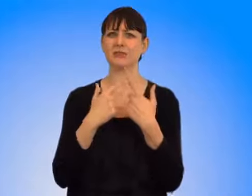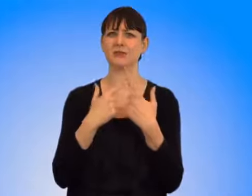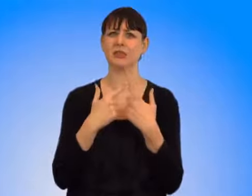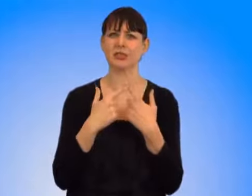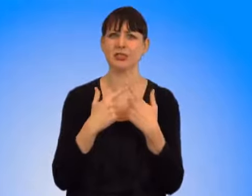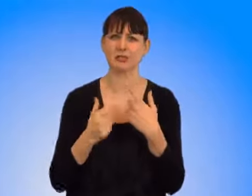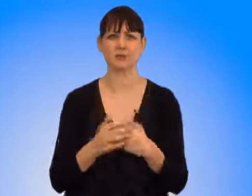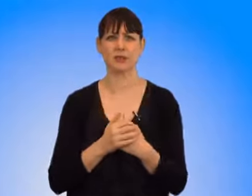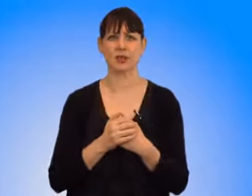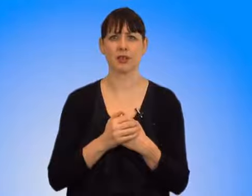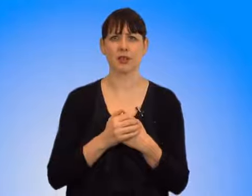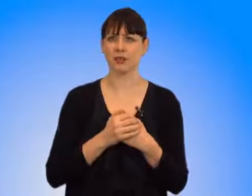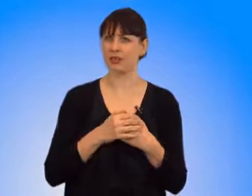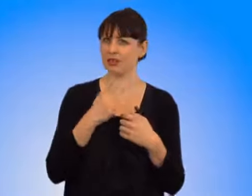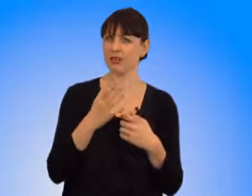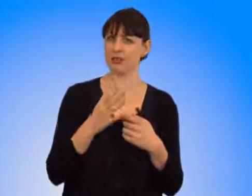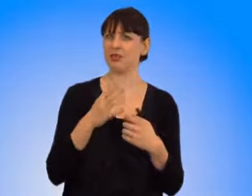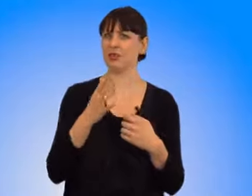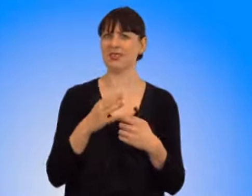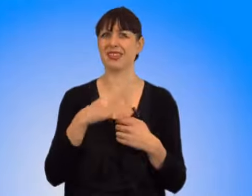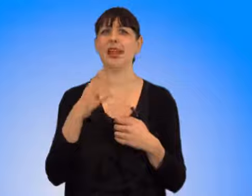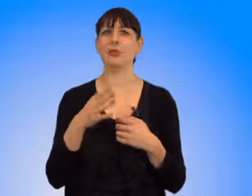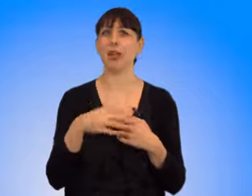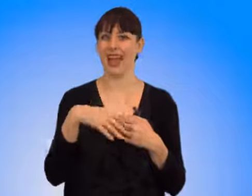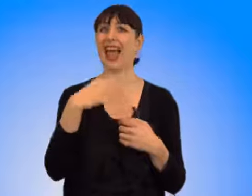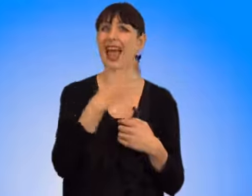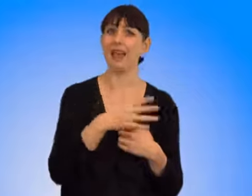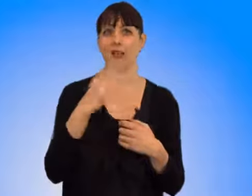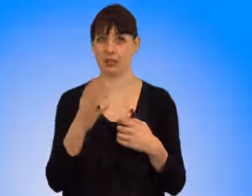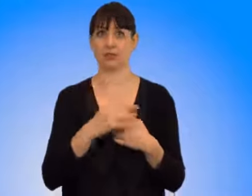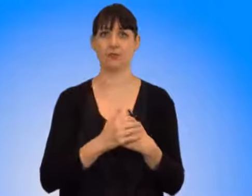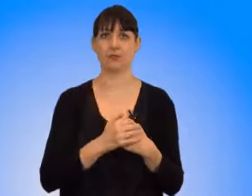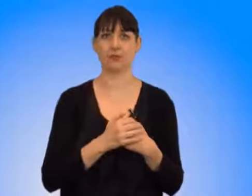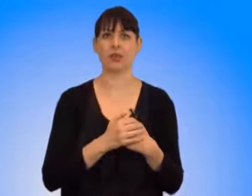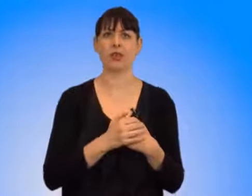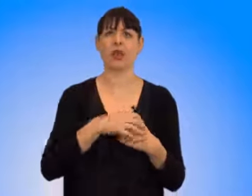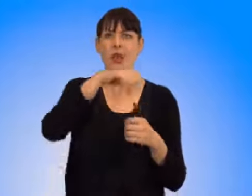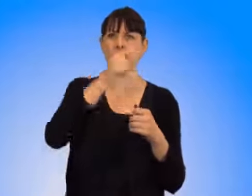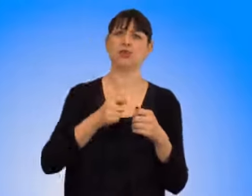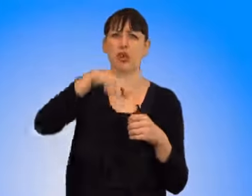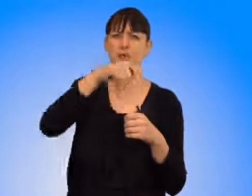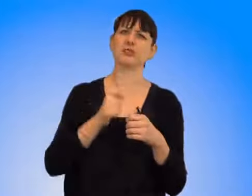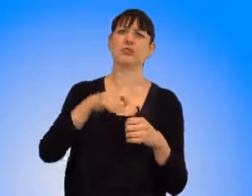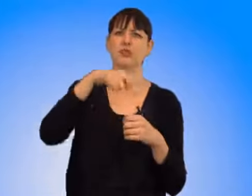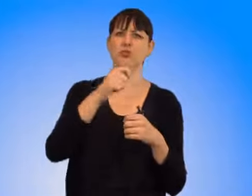my finger. You can also use the noun a cut. I was chopping some